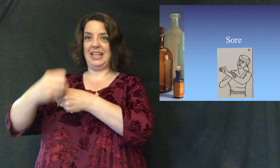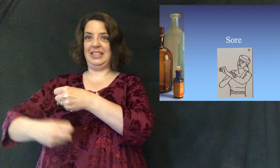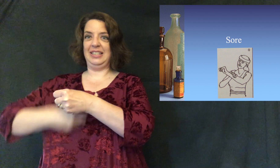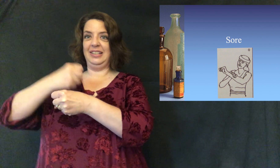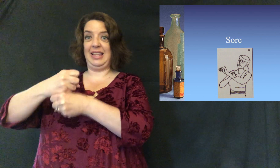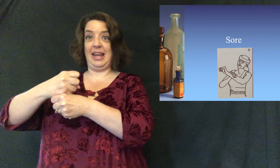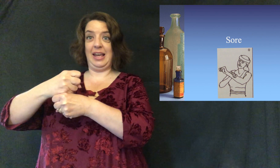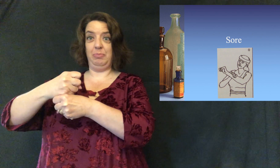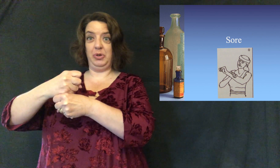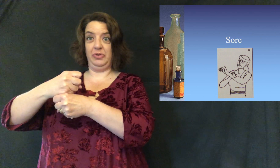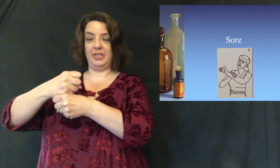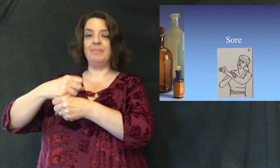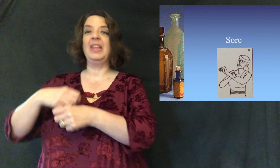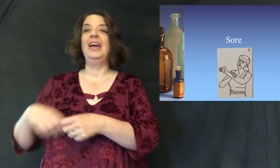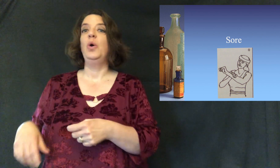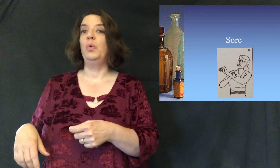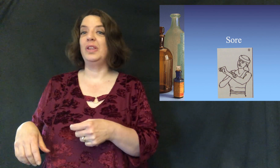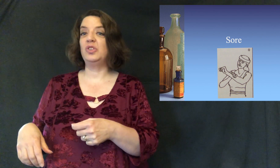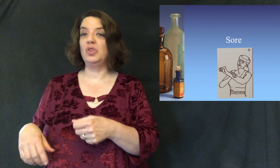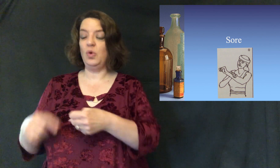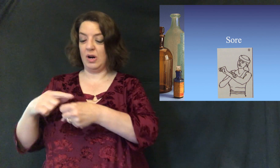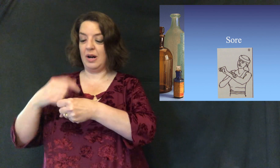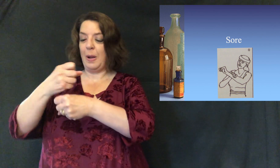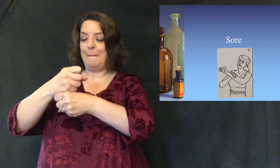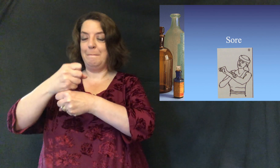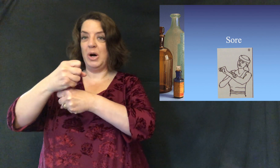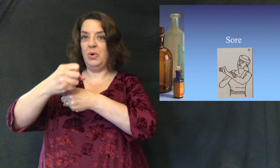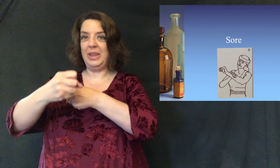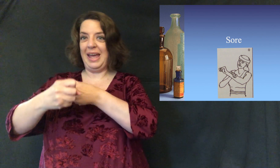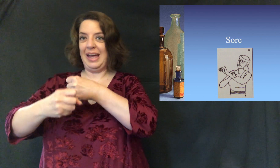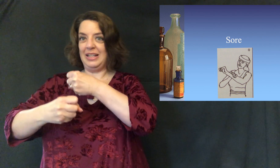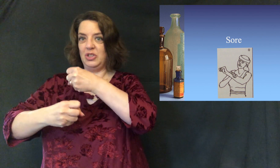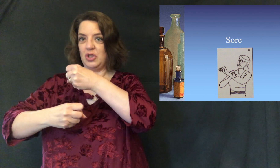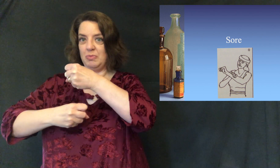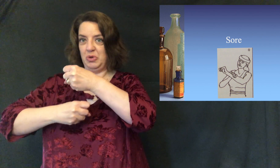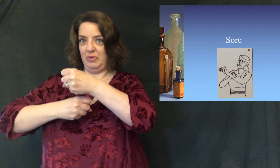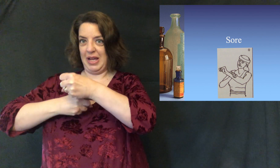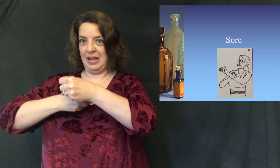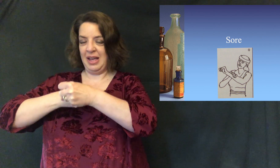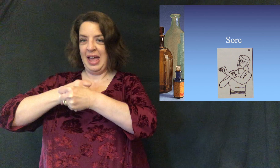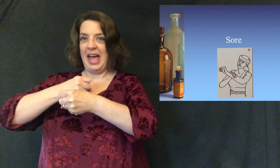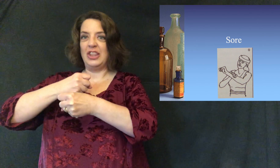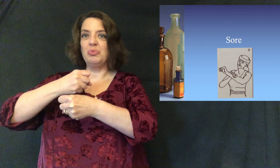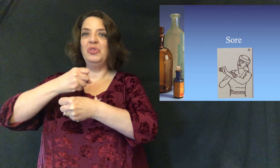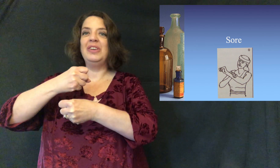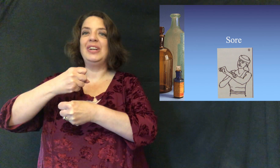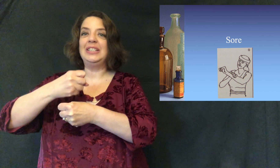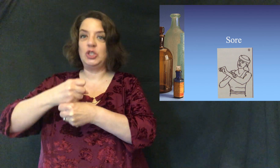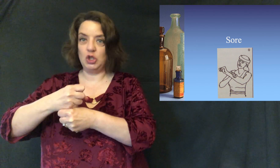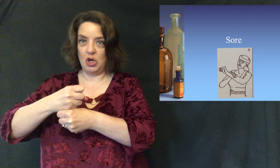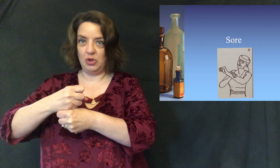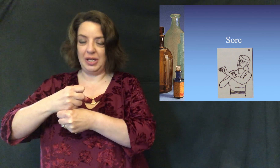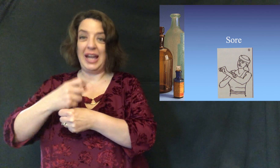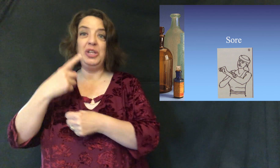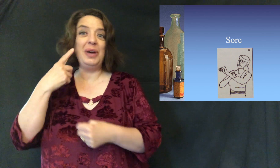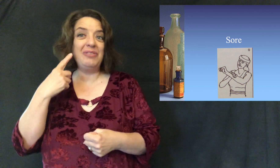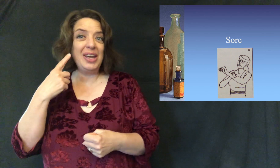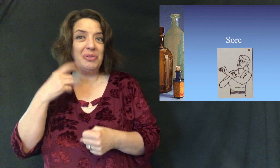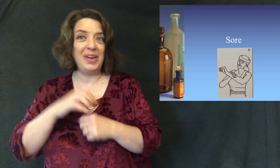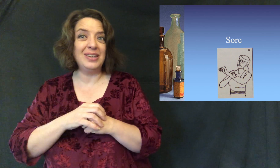still and that hand moves. With sore, both hands are moving and they're moving very slowly, and you have ick face